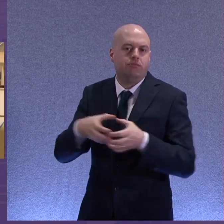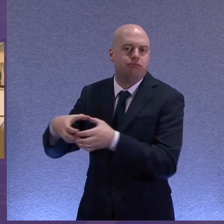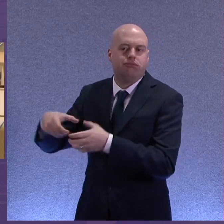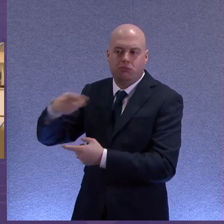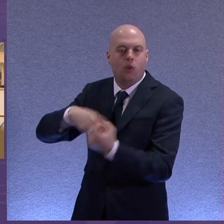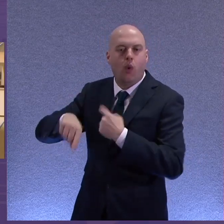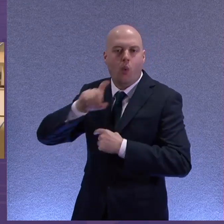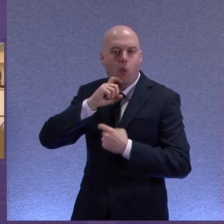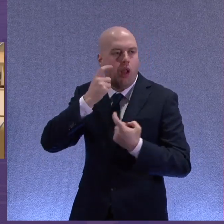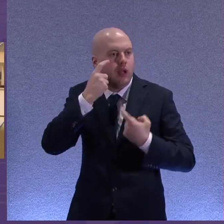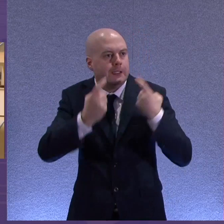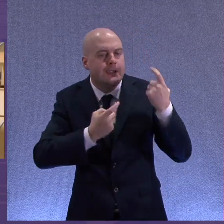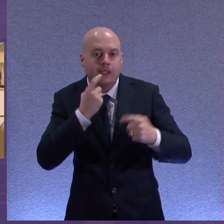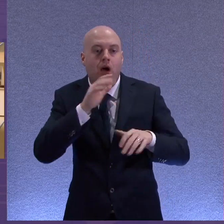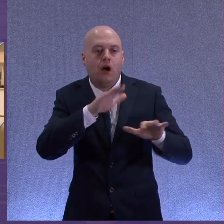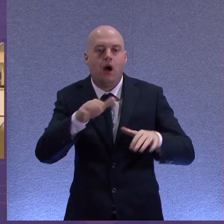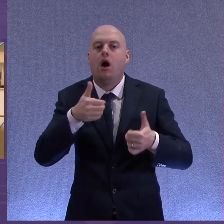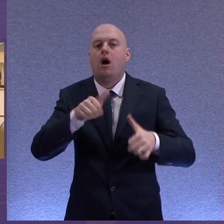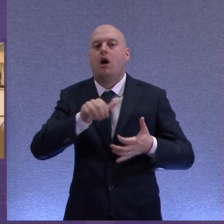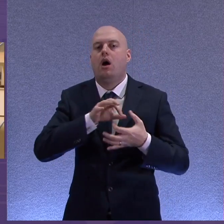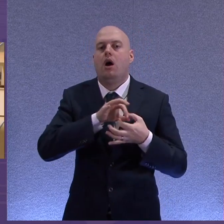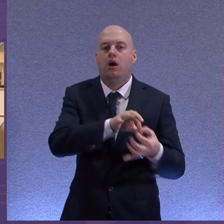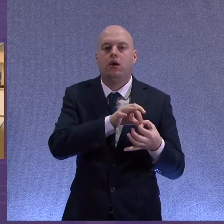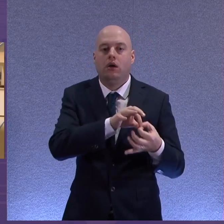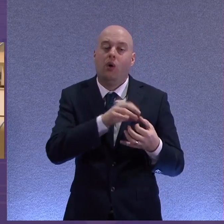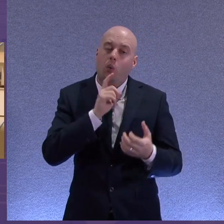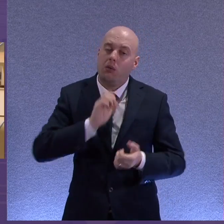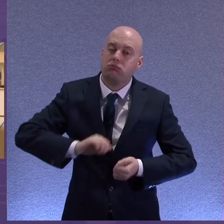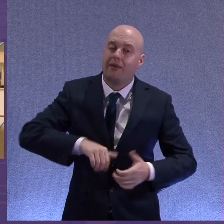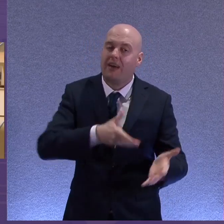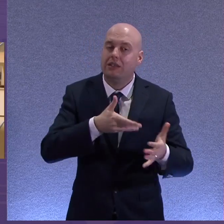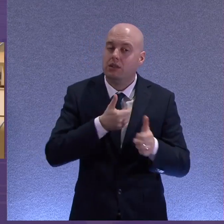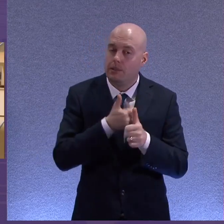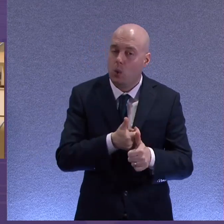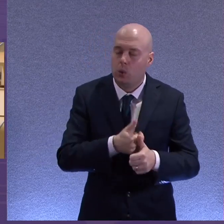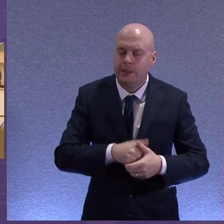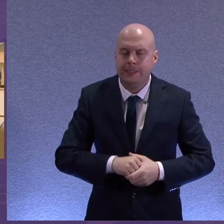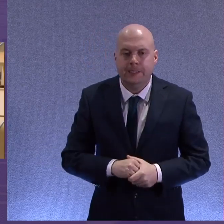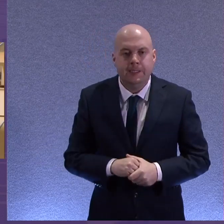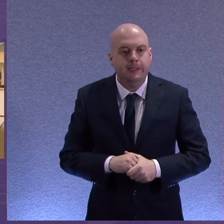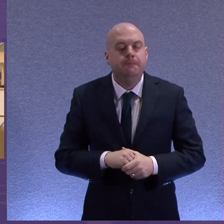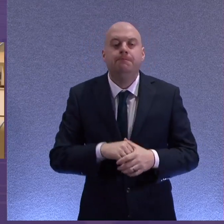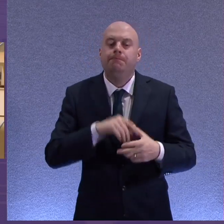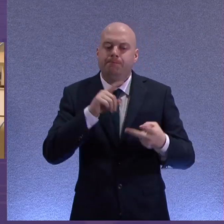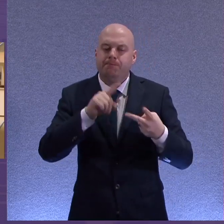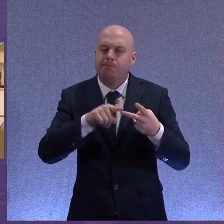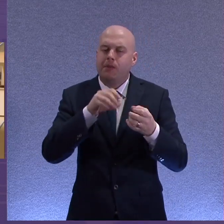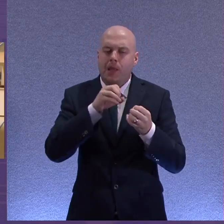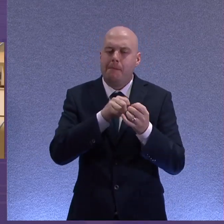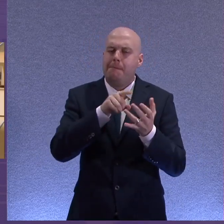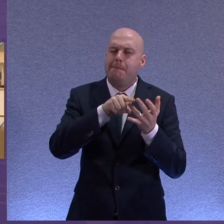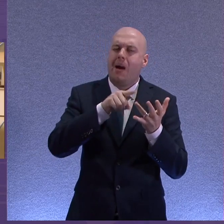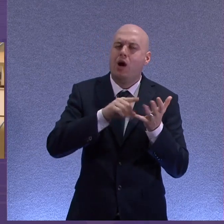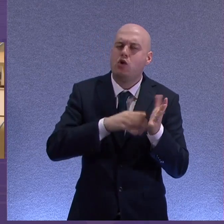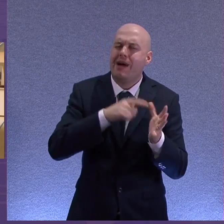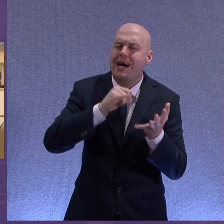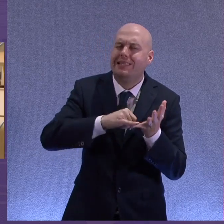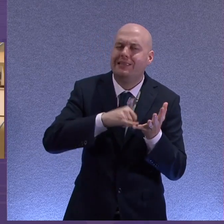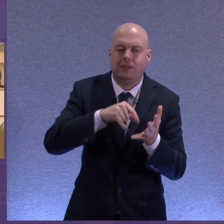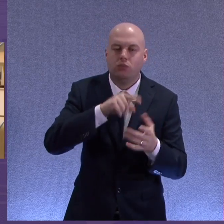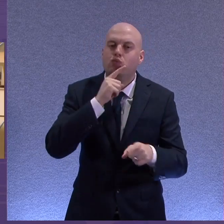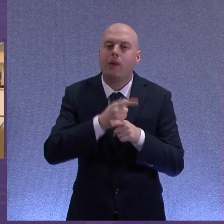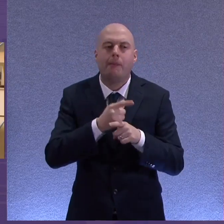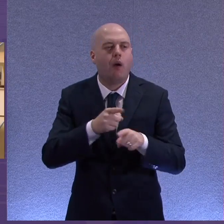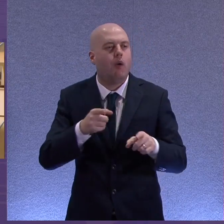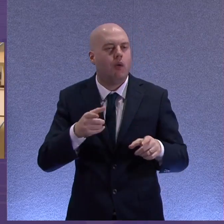On the biomass point, I'm happy to take that away and give an answer based on some proper advice. I would just repeat the general advice to